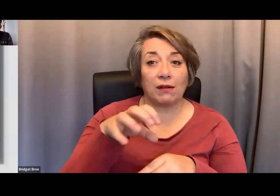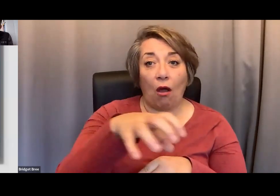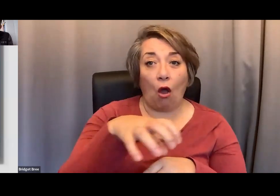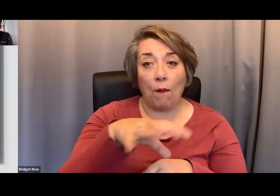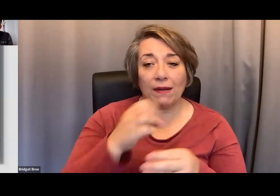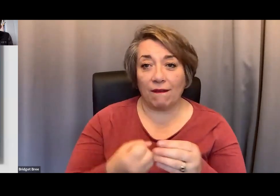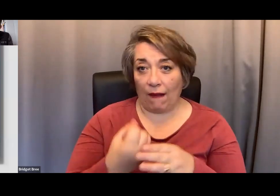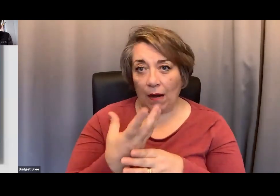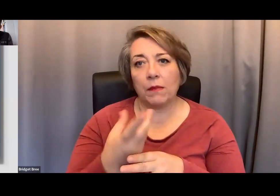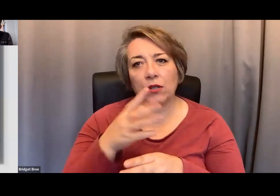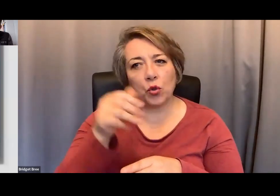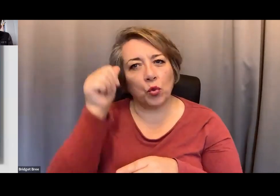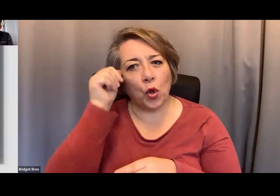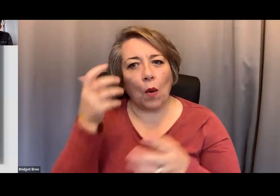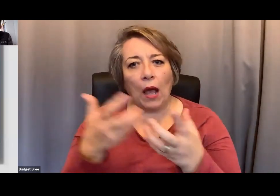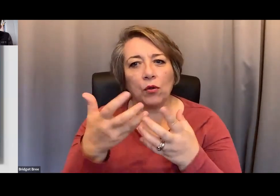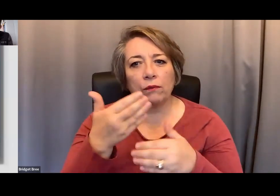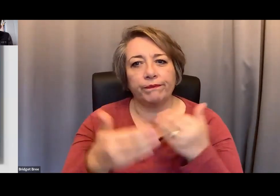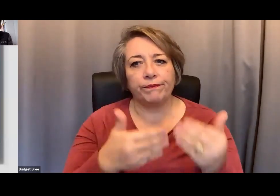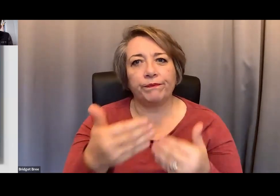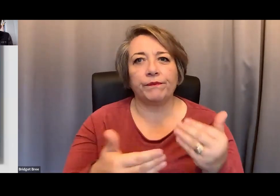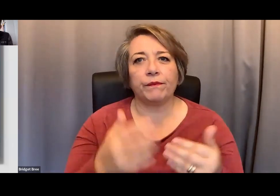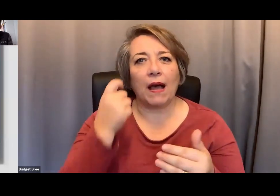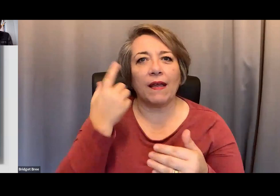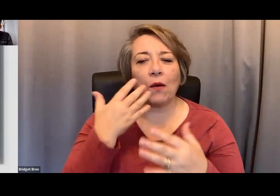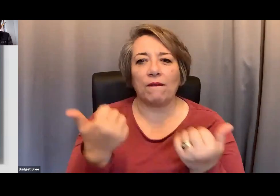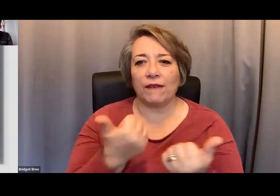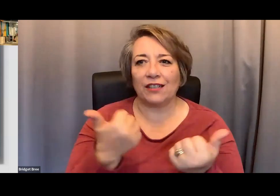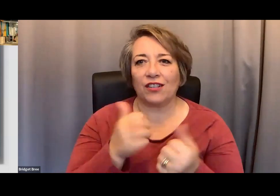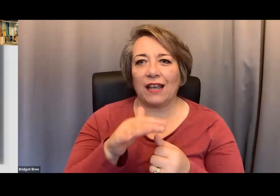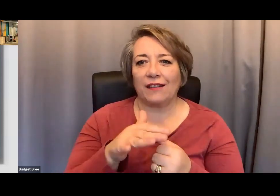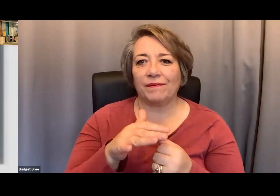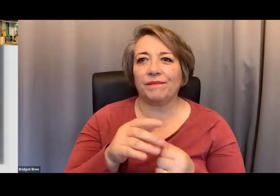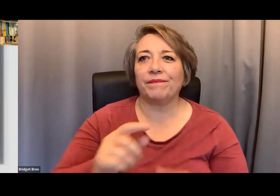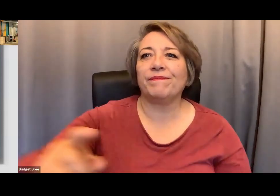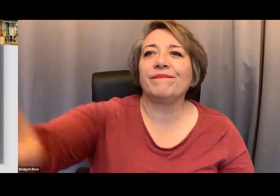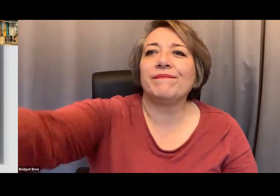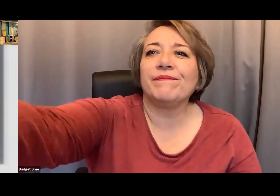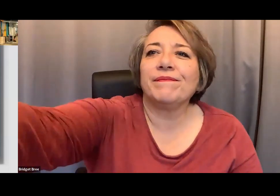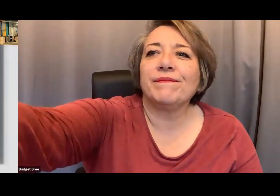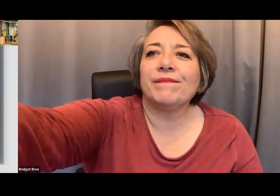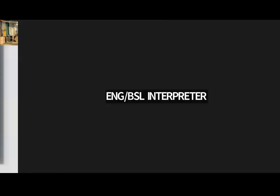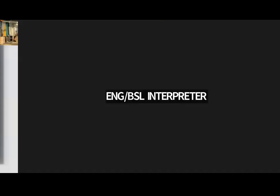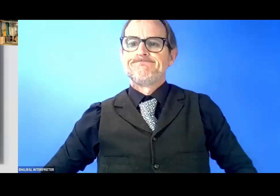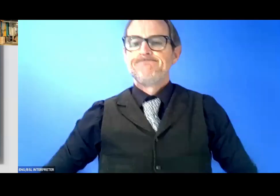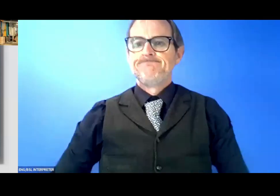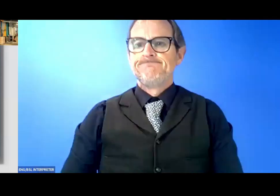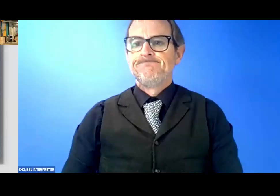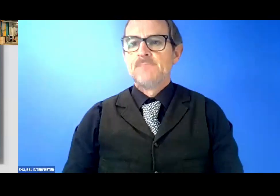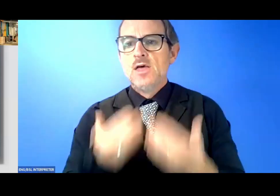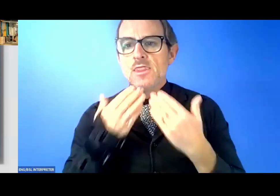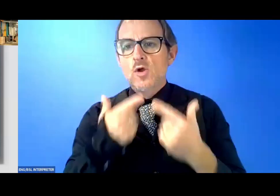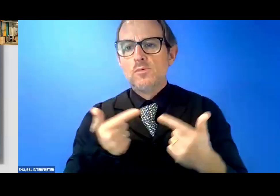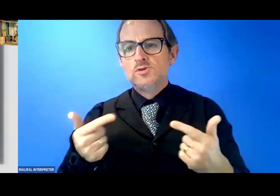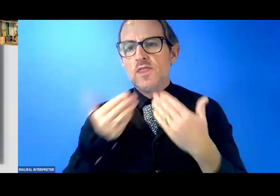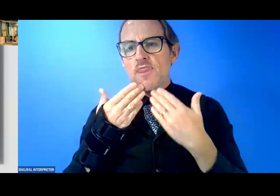I'll leave it with this slide, and thank you very much. Thank you, Kasper. Thank you so much for sharing that.